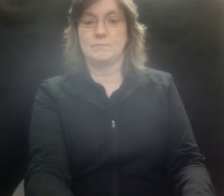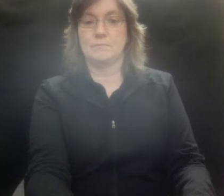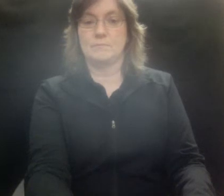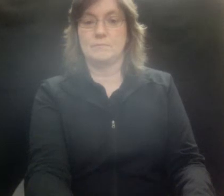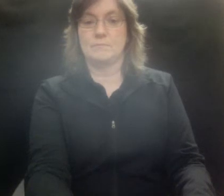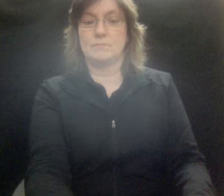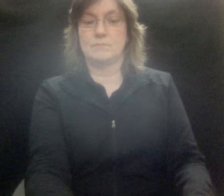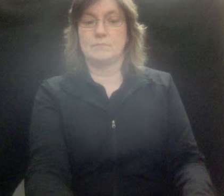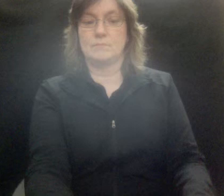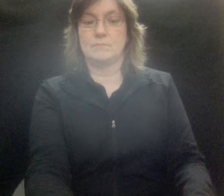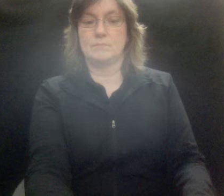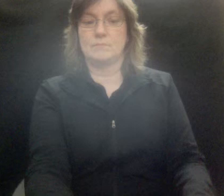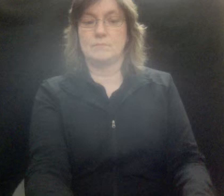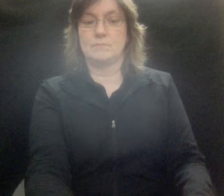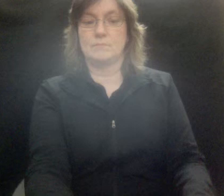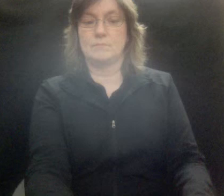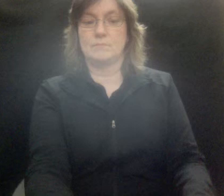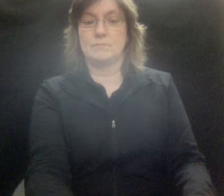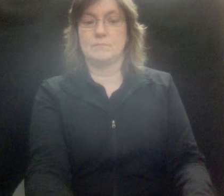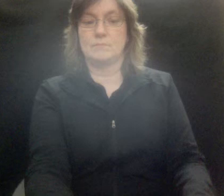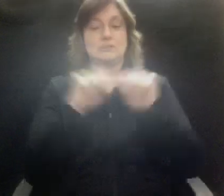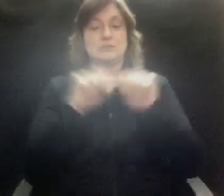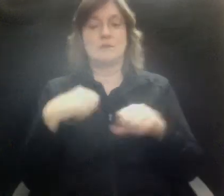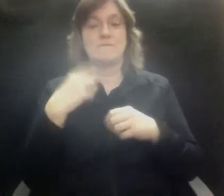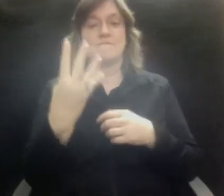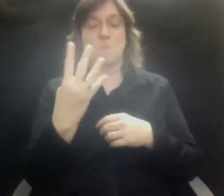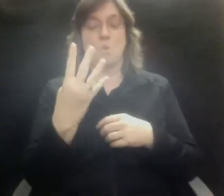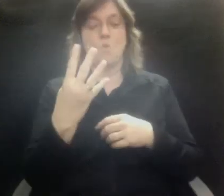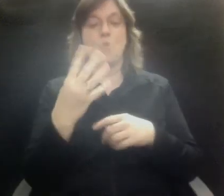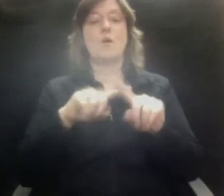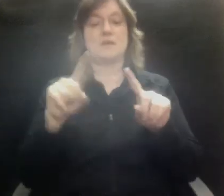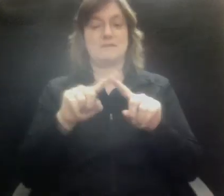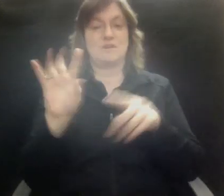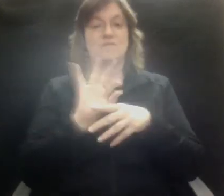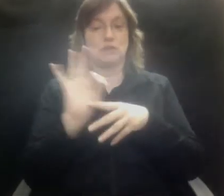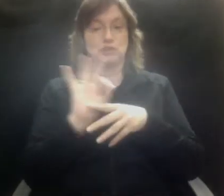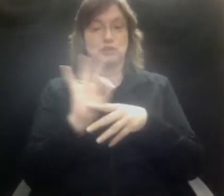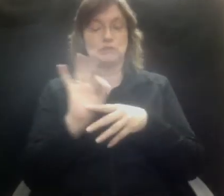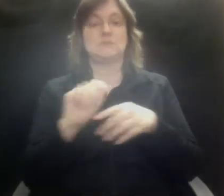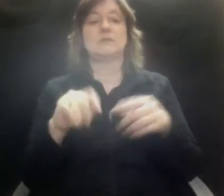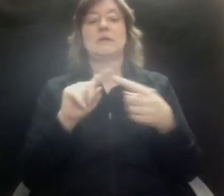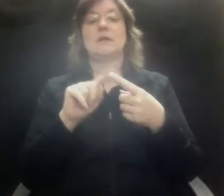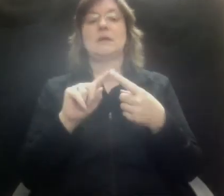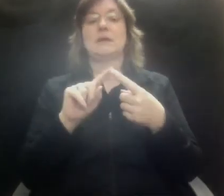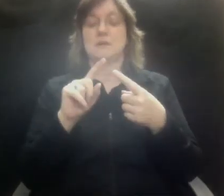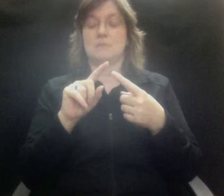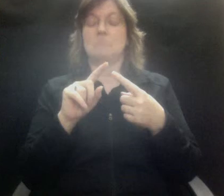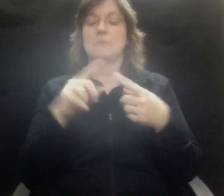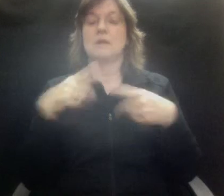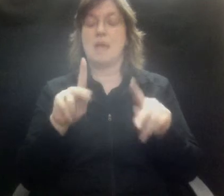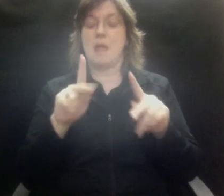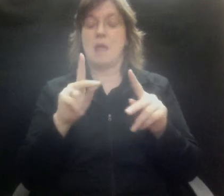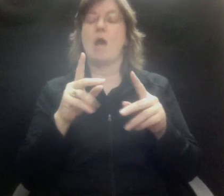The digestive system has four primary functions. First of all, the digestive system is designed to allow you to take food and beverages into your